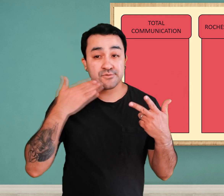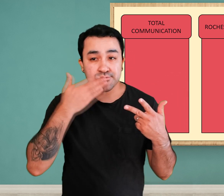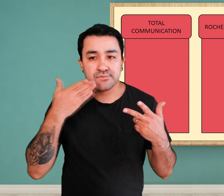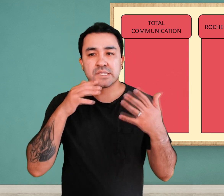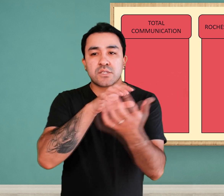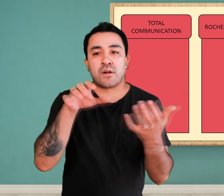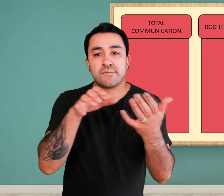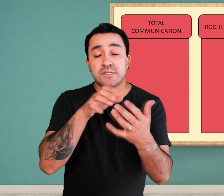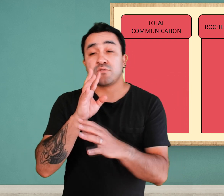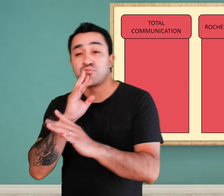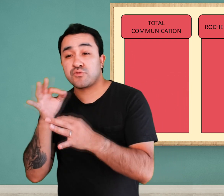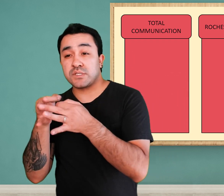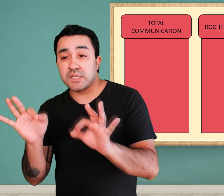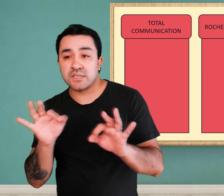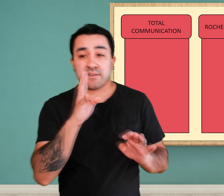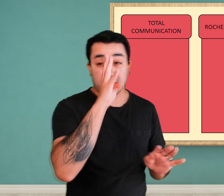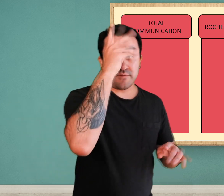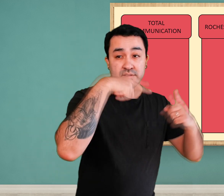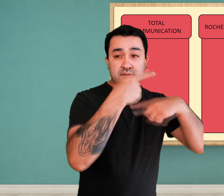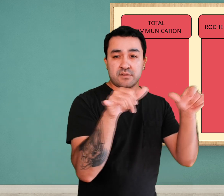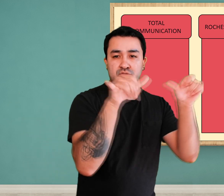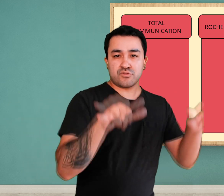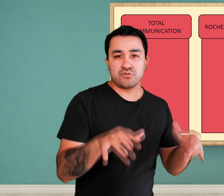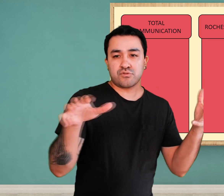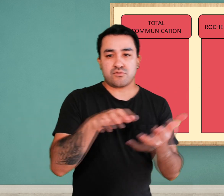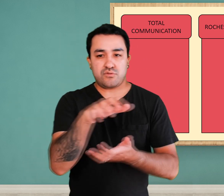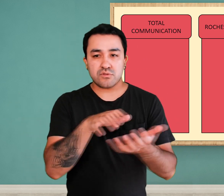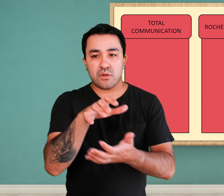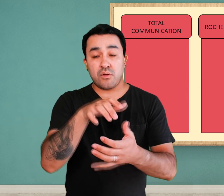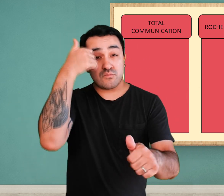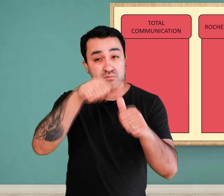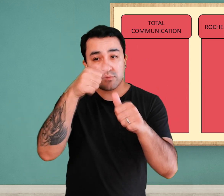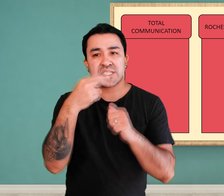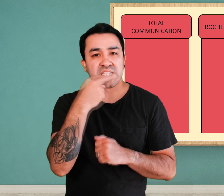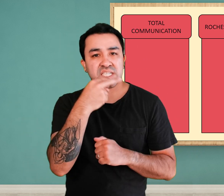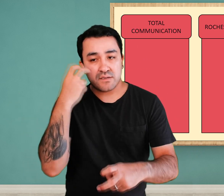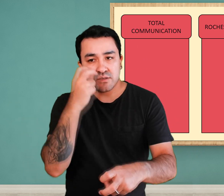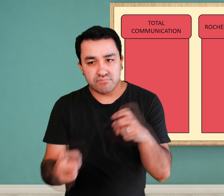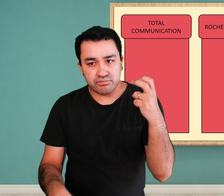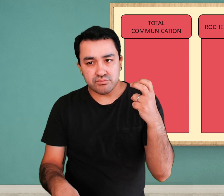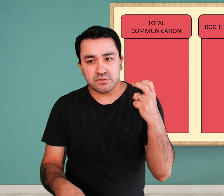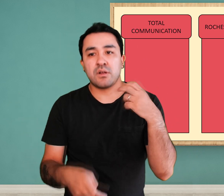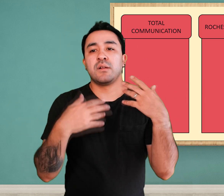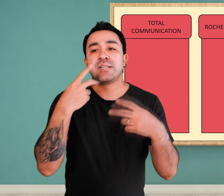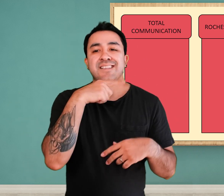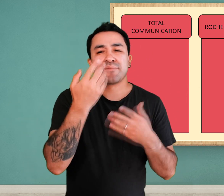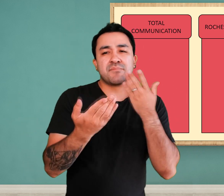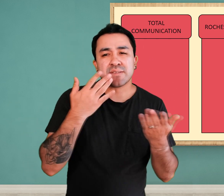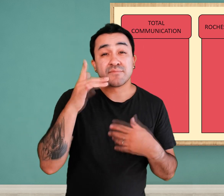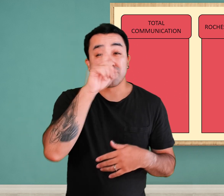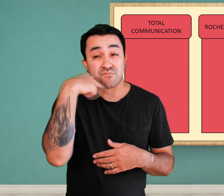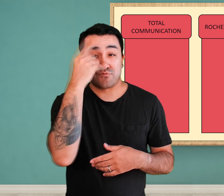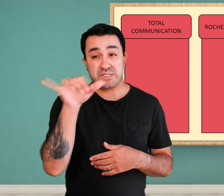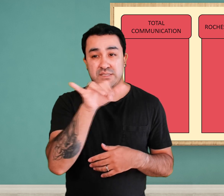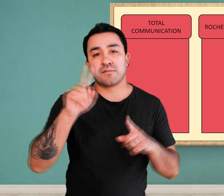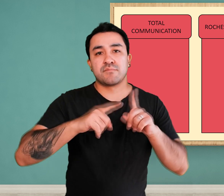Lastly, there is cued speech, a combination of the oral method and a created sign system to assist understanding. Lip reading